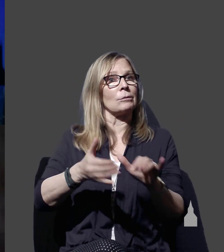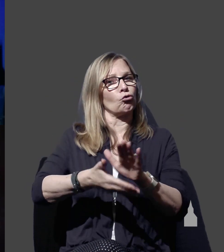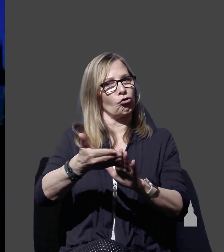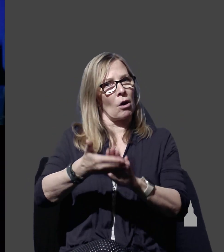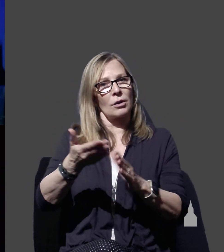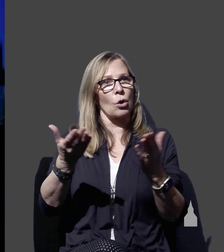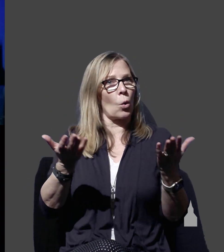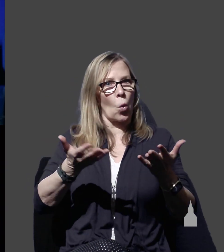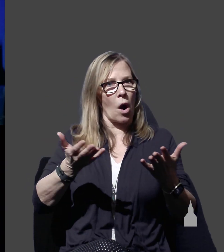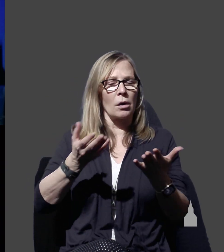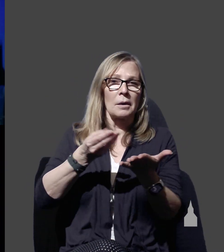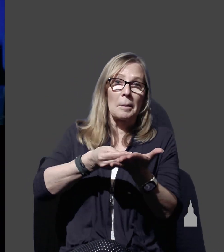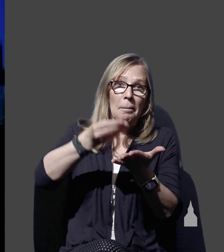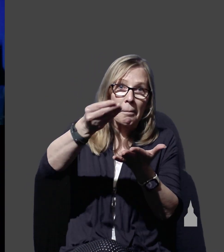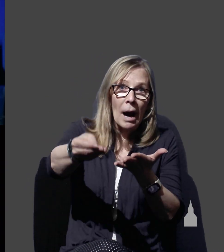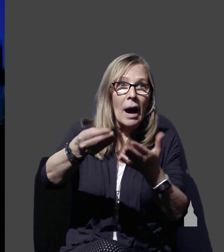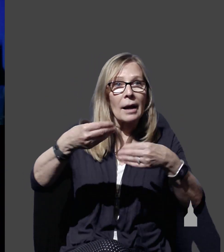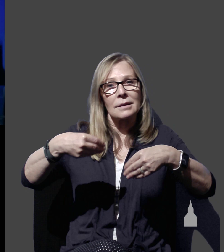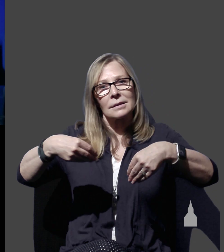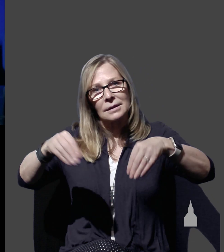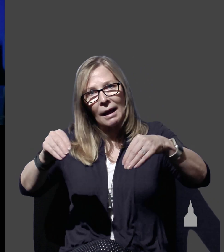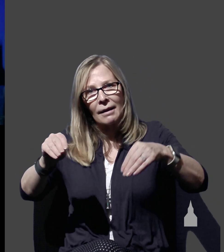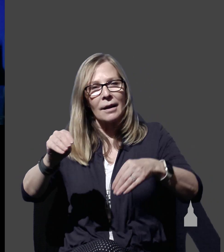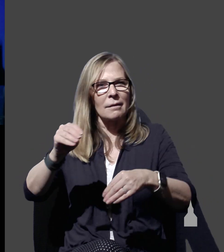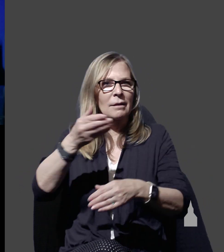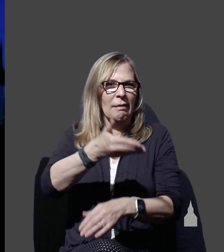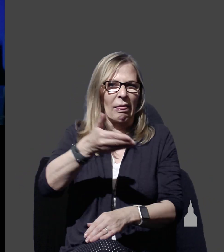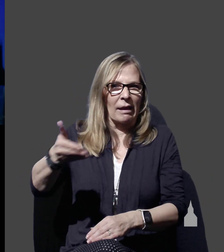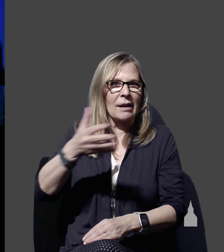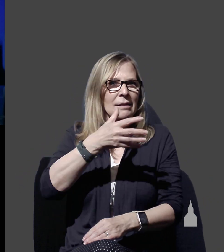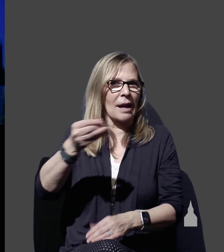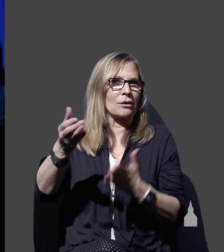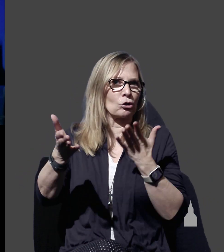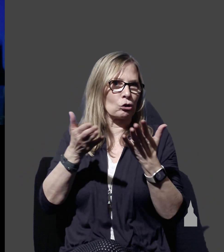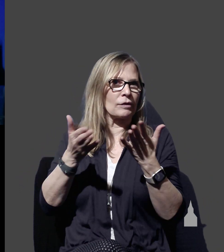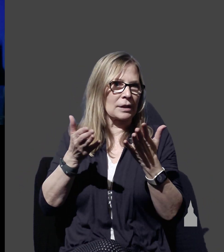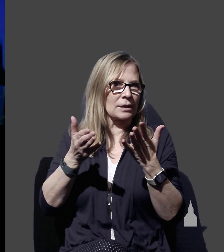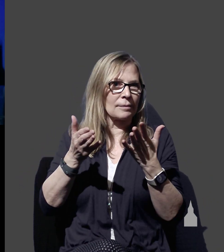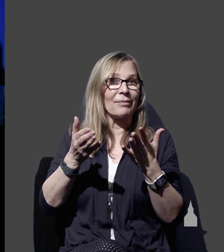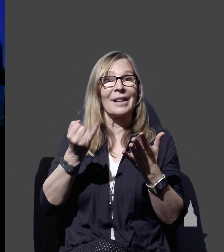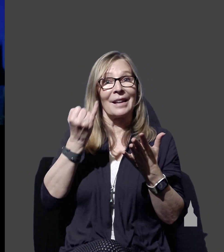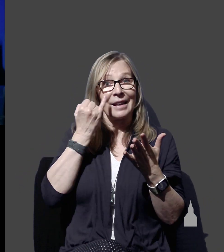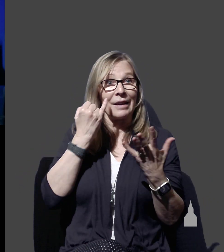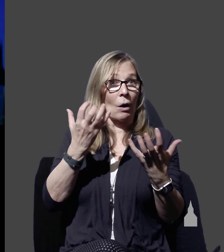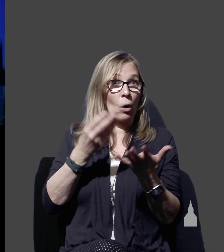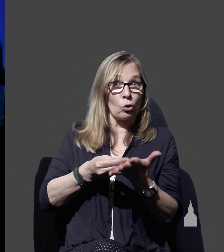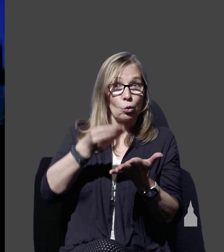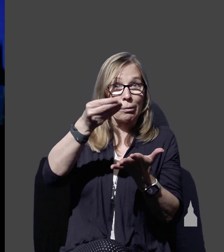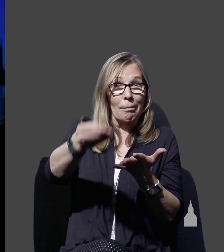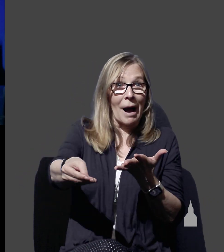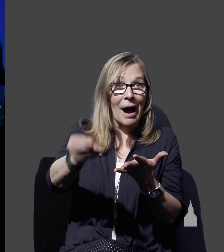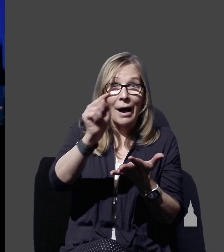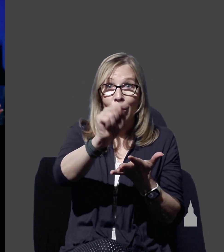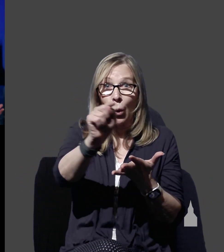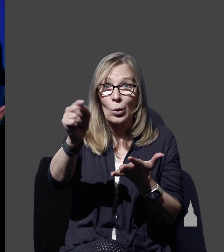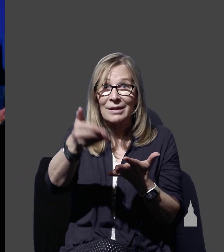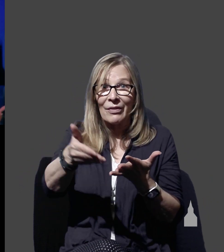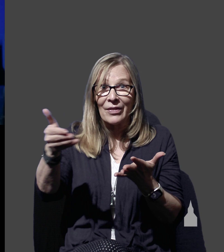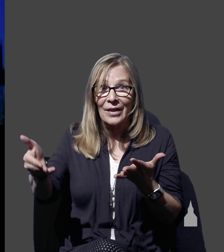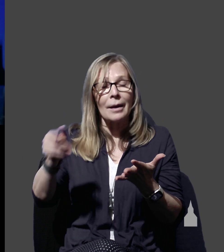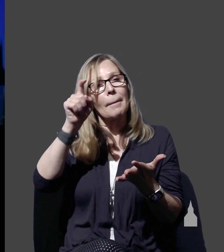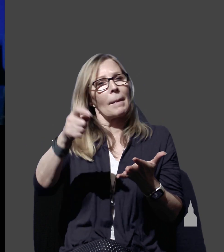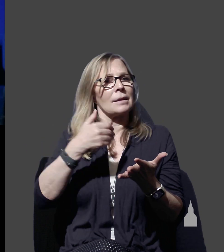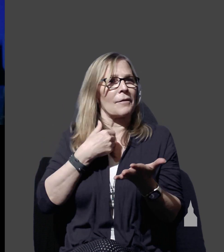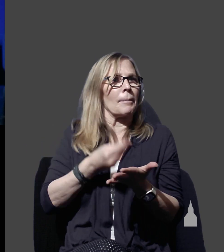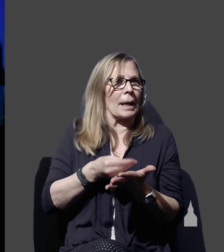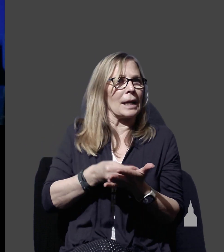and selling of goods and services, which of course means that to purchase those goods or services, you have to have money. And